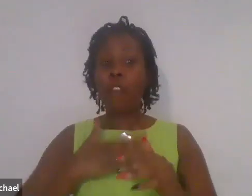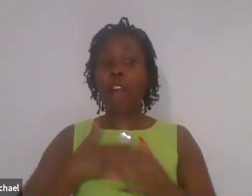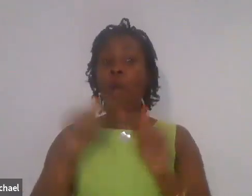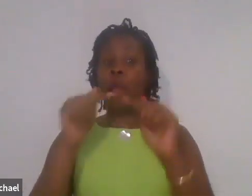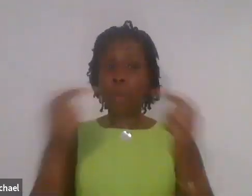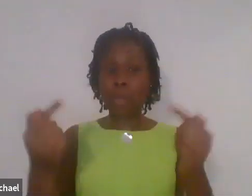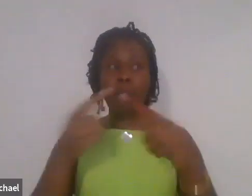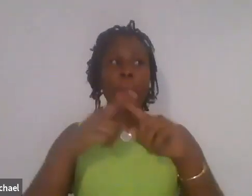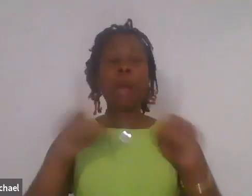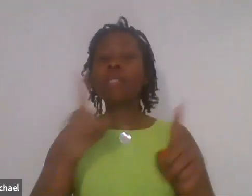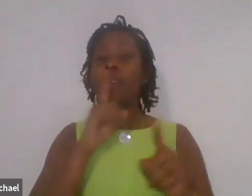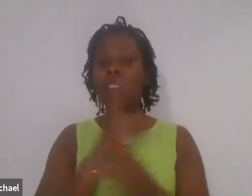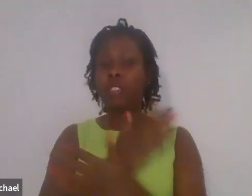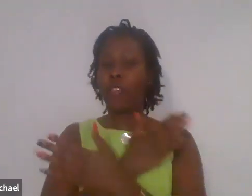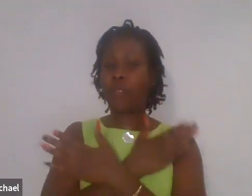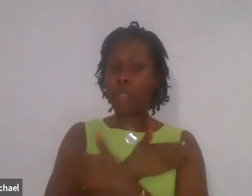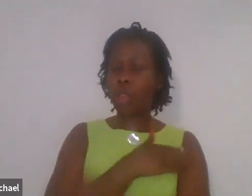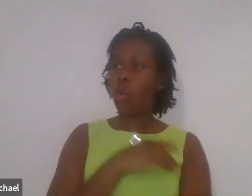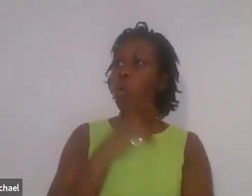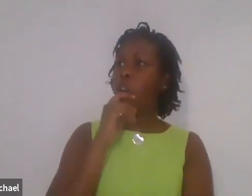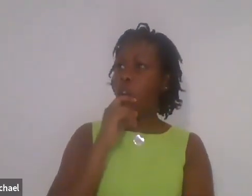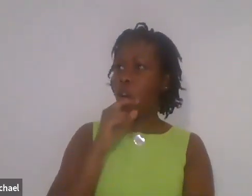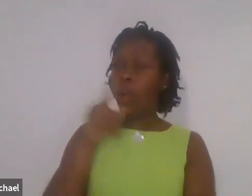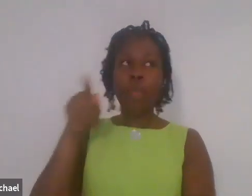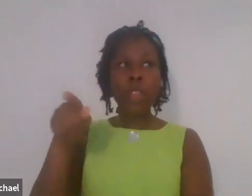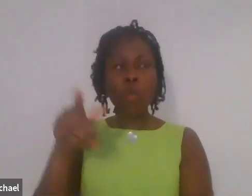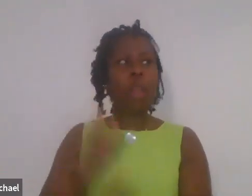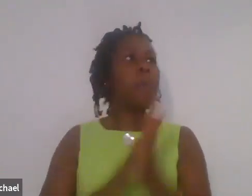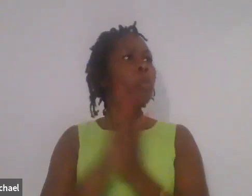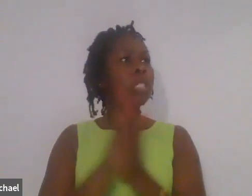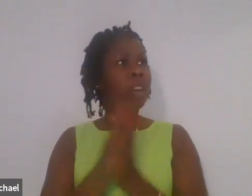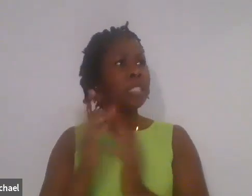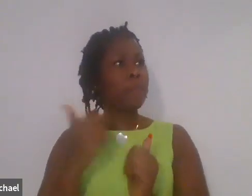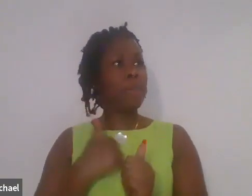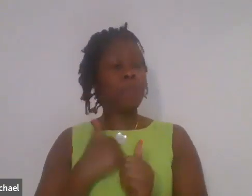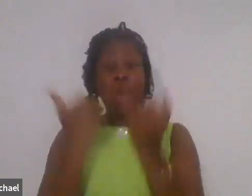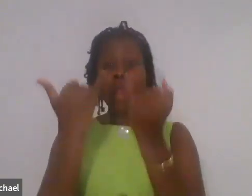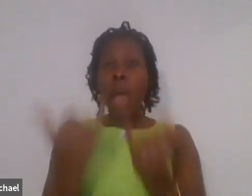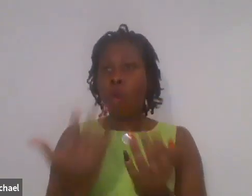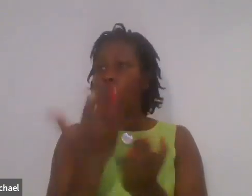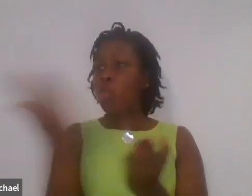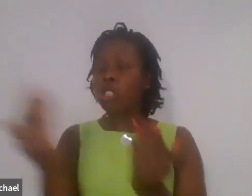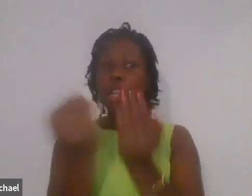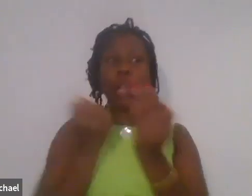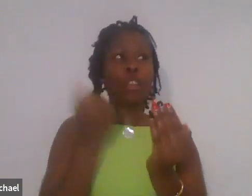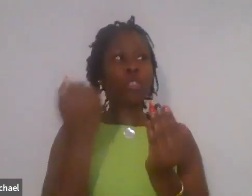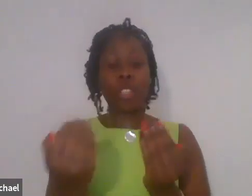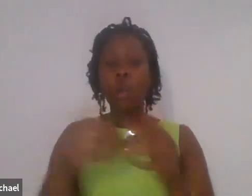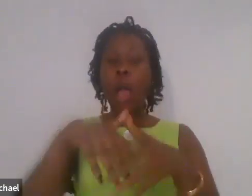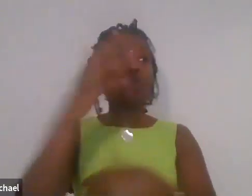the silence of our enemies, but the silence of our friends. So this really motivated me. And now,